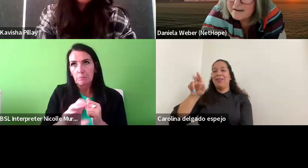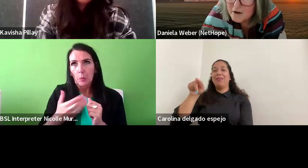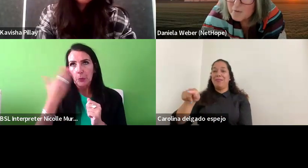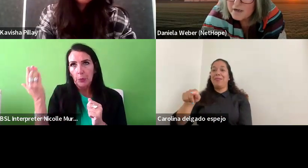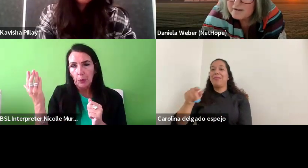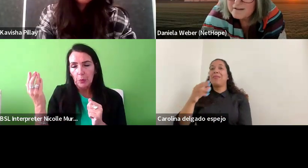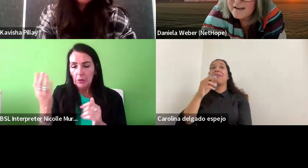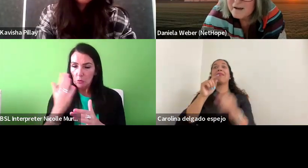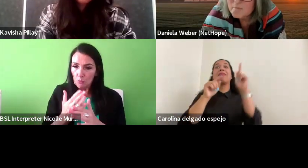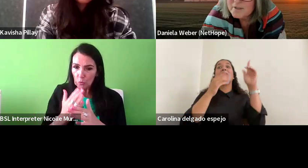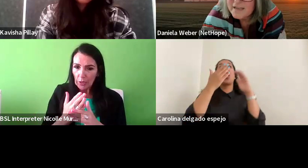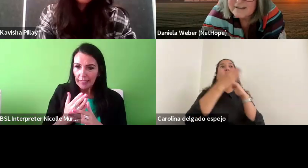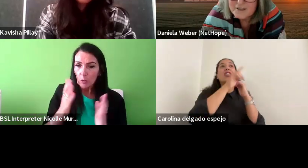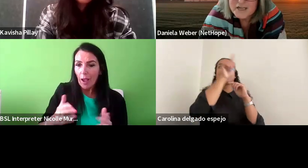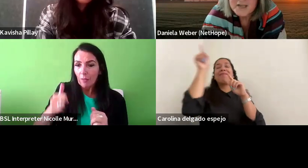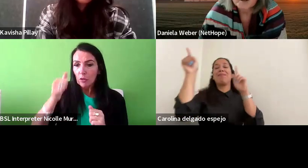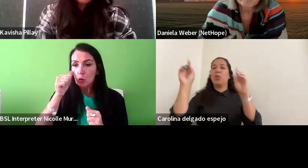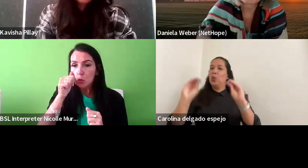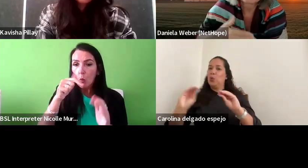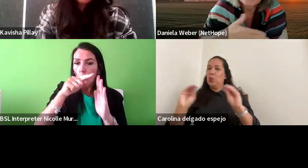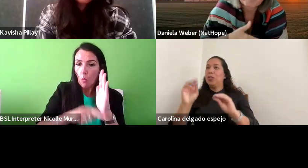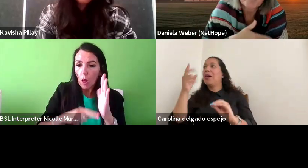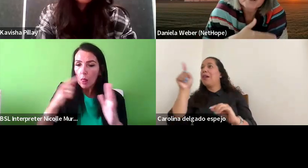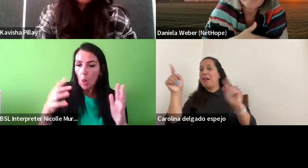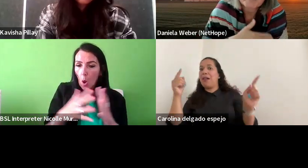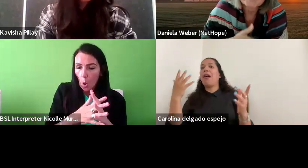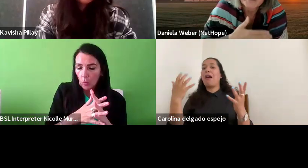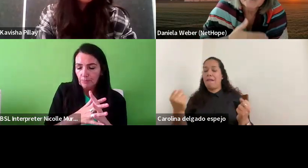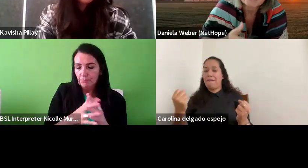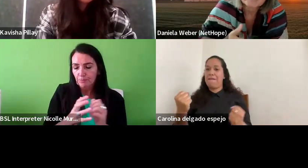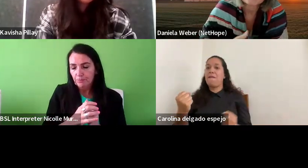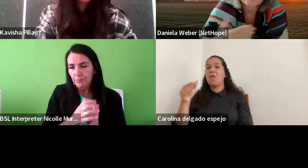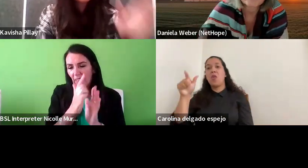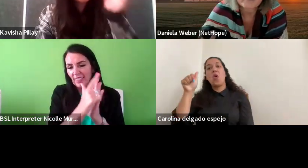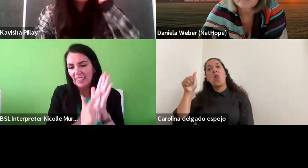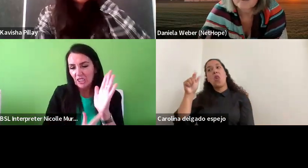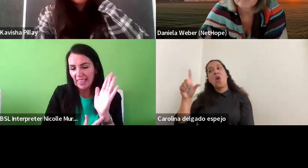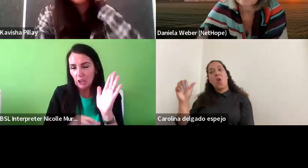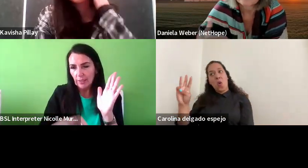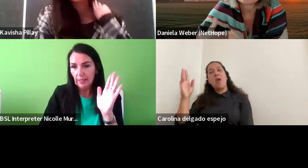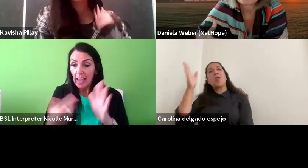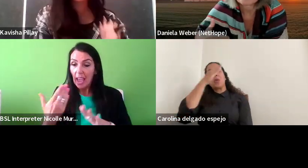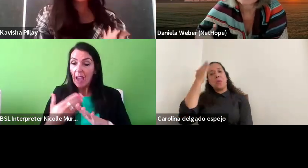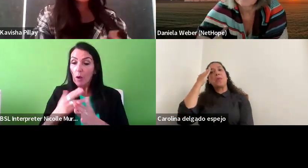applying and knowing that legislation. It brings me back to my point about education. If I'm working in a non-profit and I'm not really